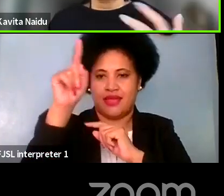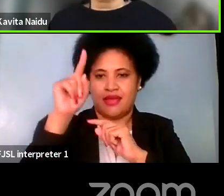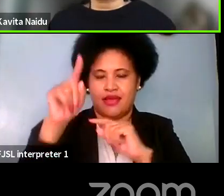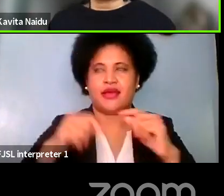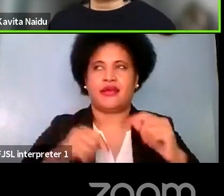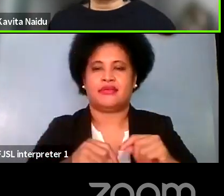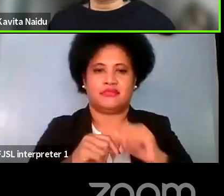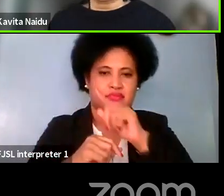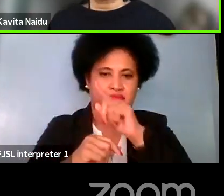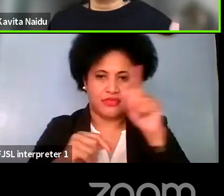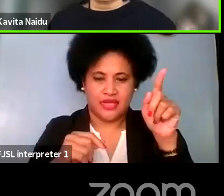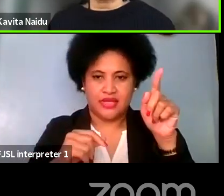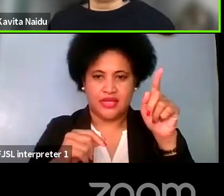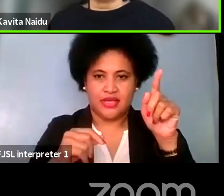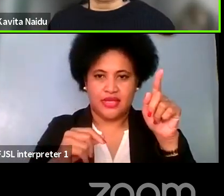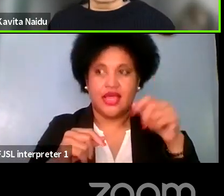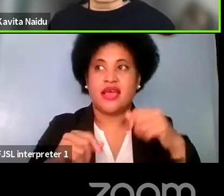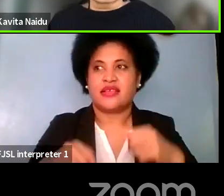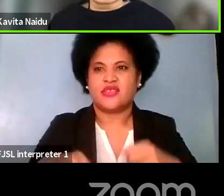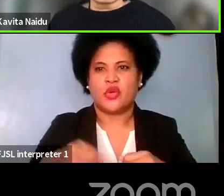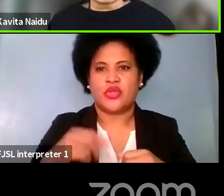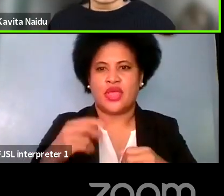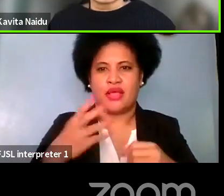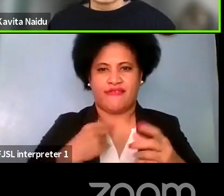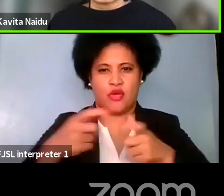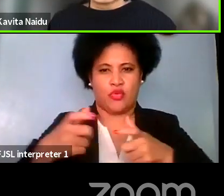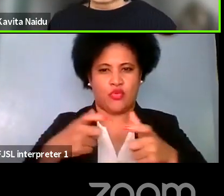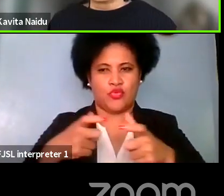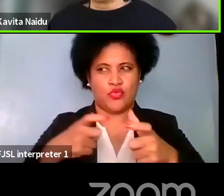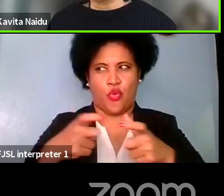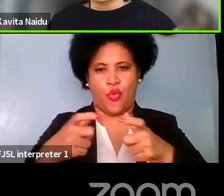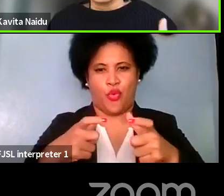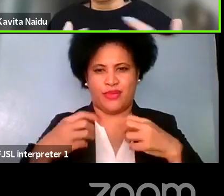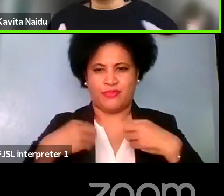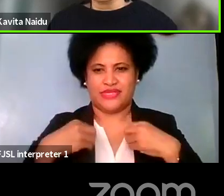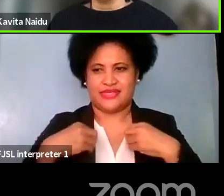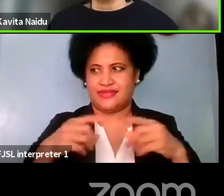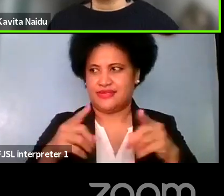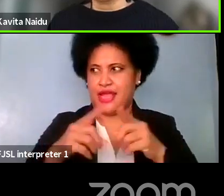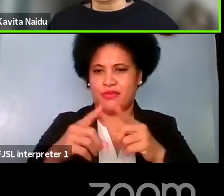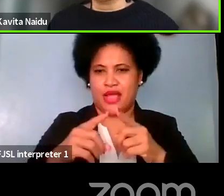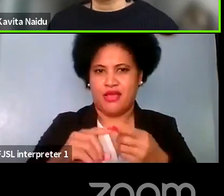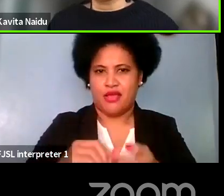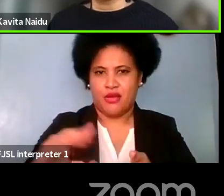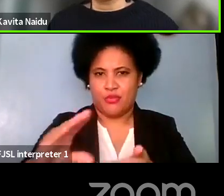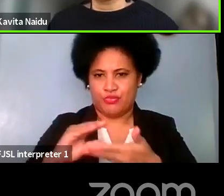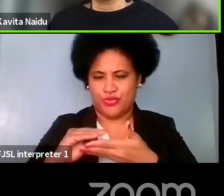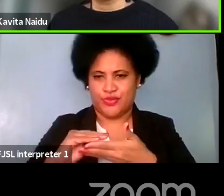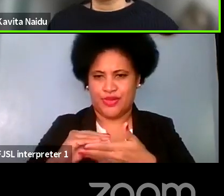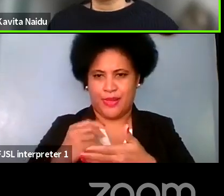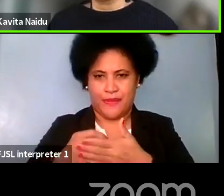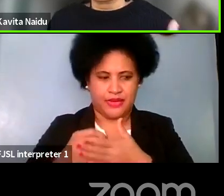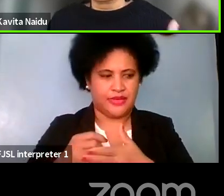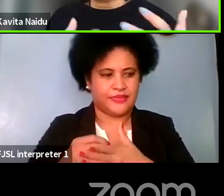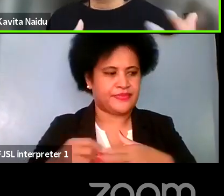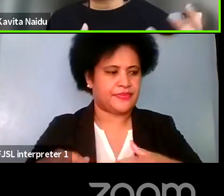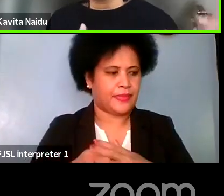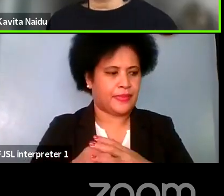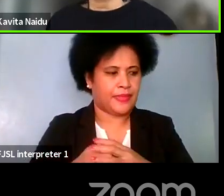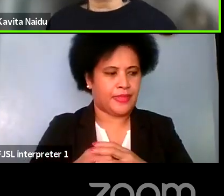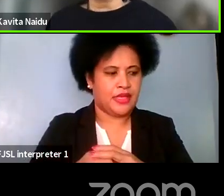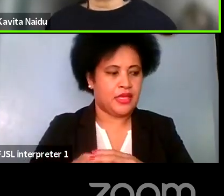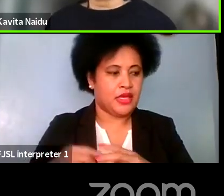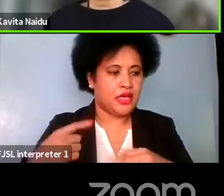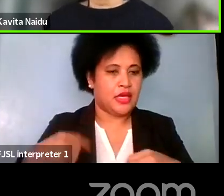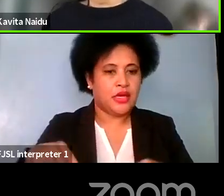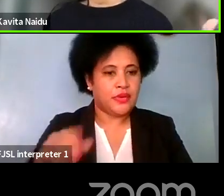have a monopoly on producing these vaccines. And we all know that they've, you know,